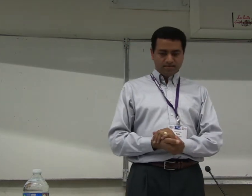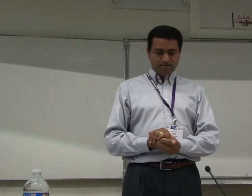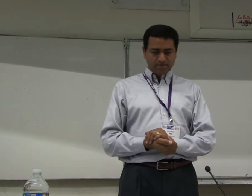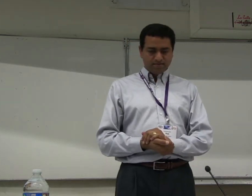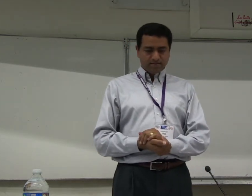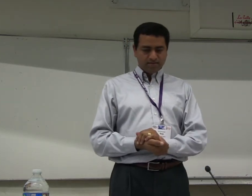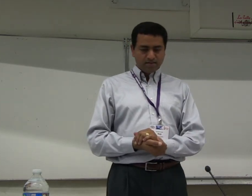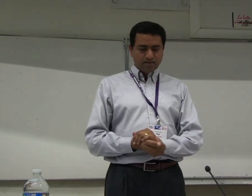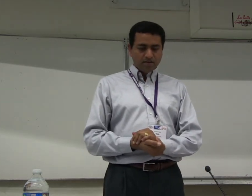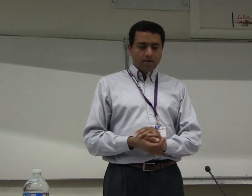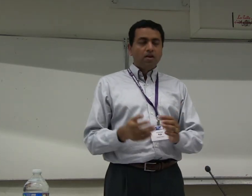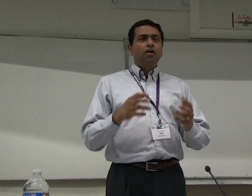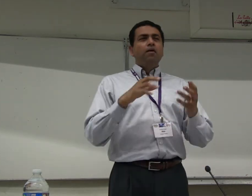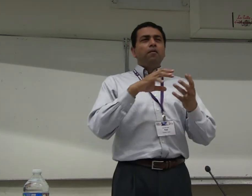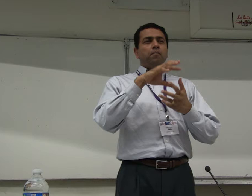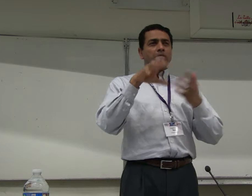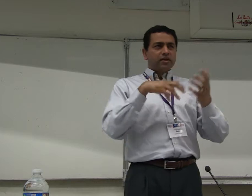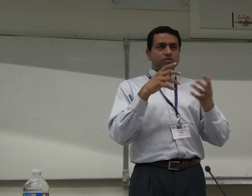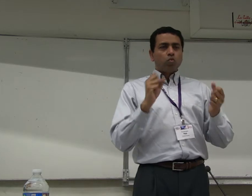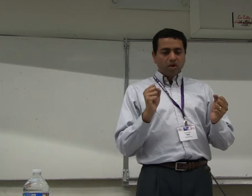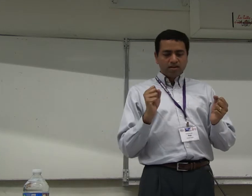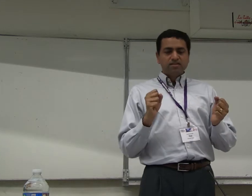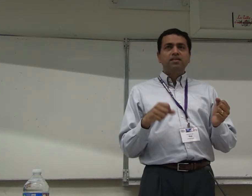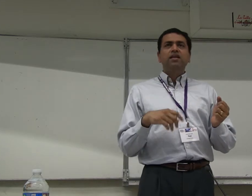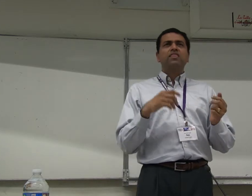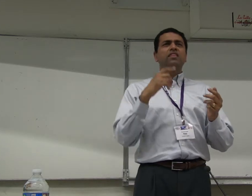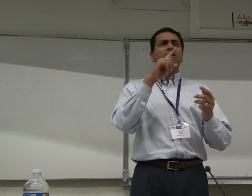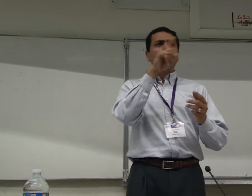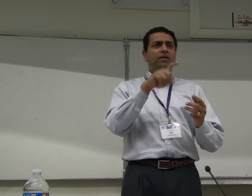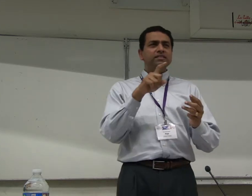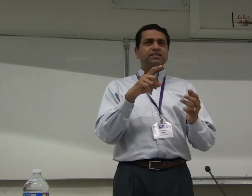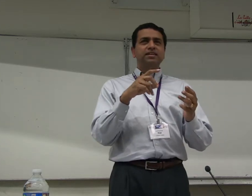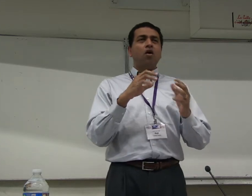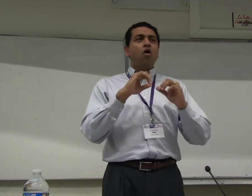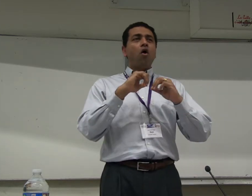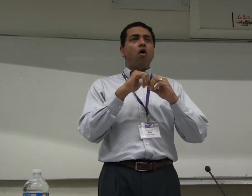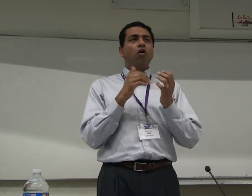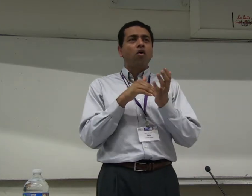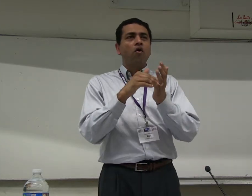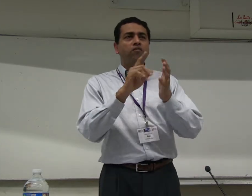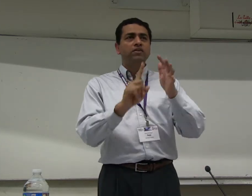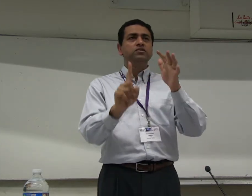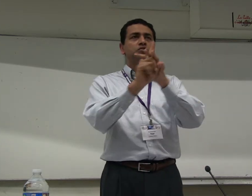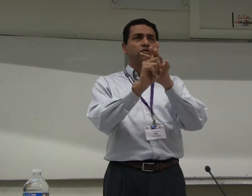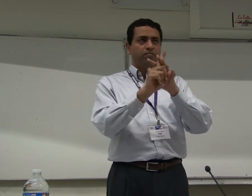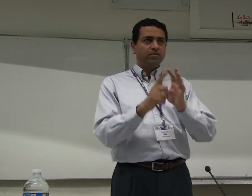positive aspect of the feedback we got. This was the question of